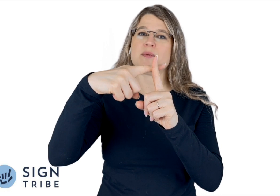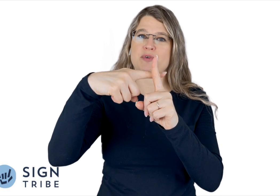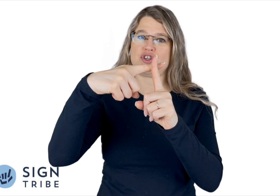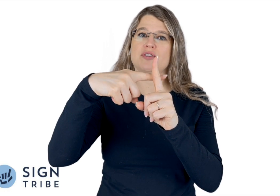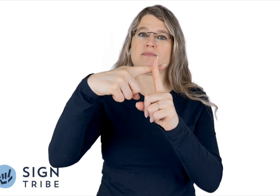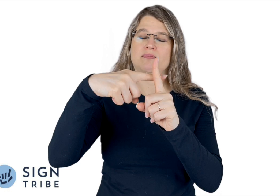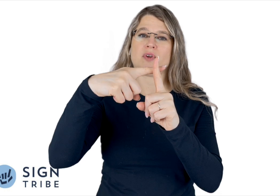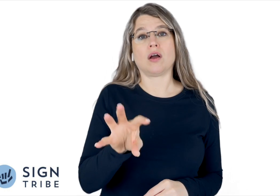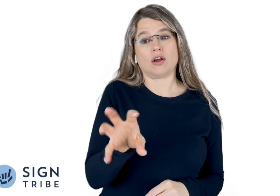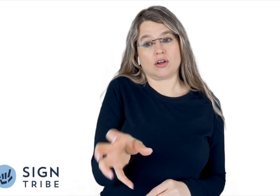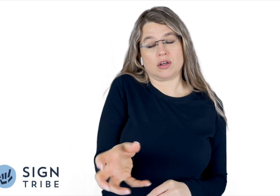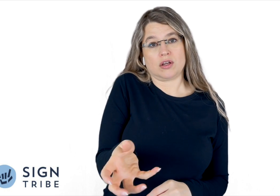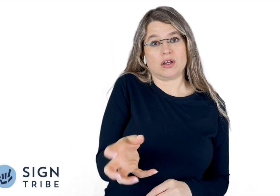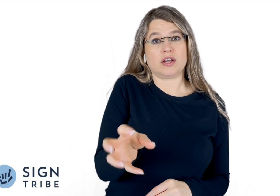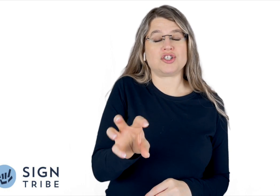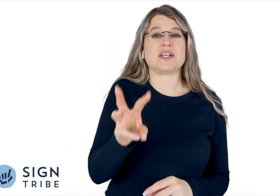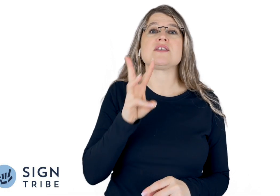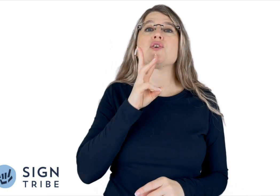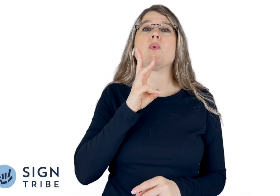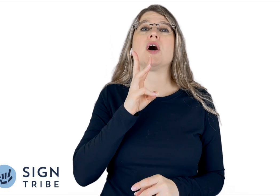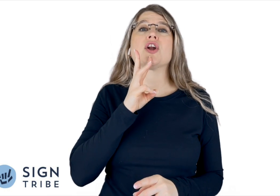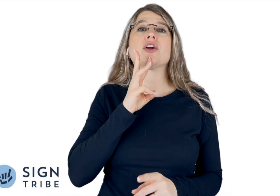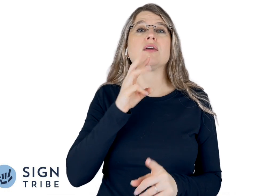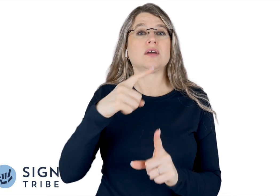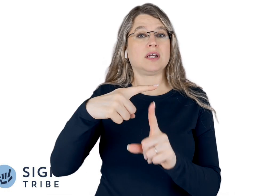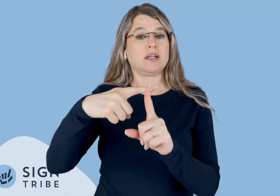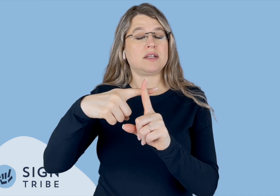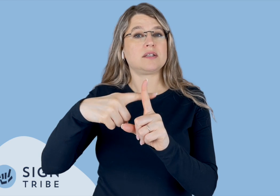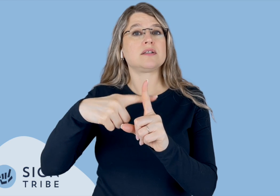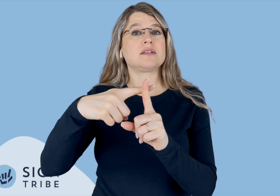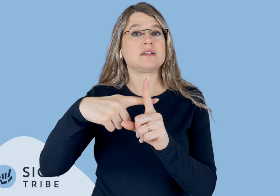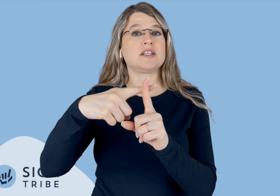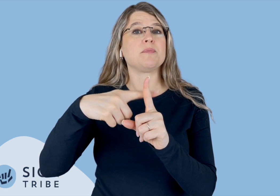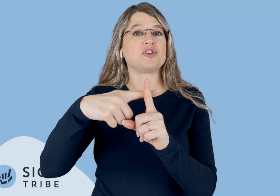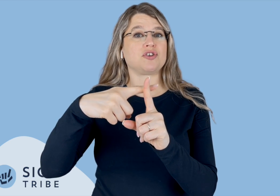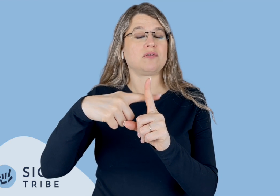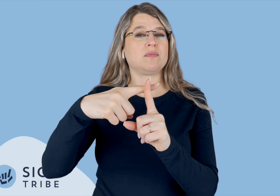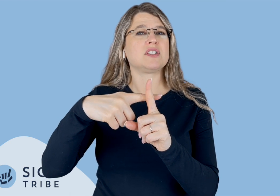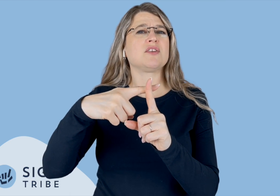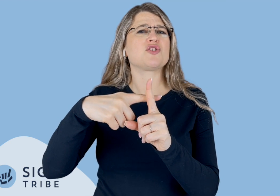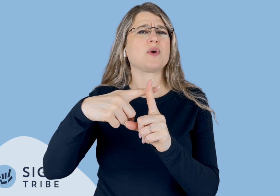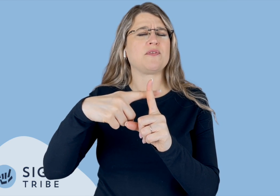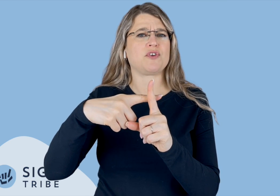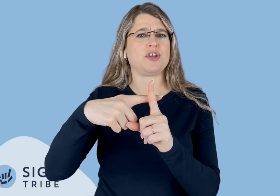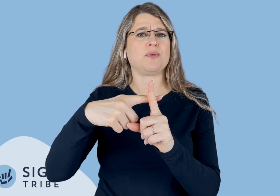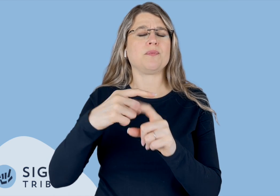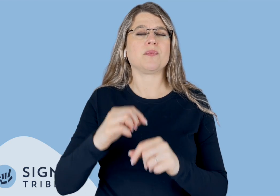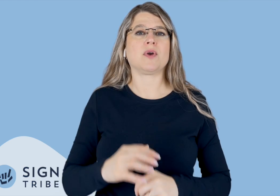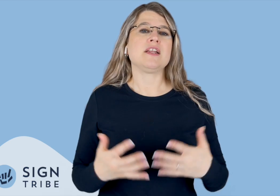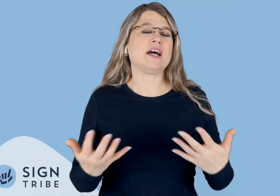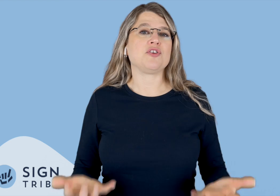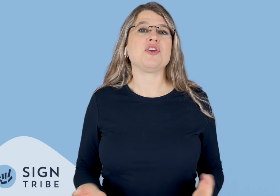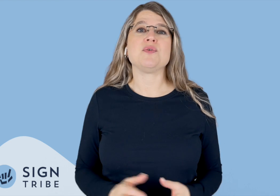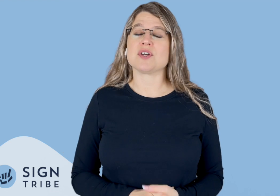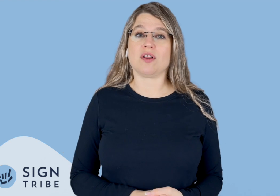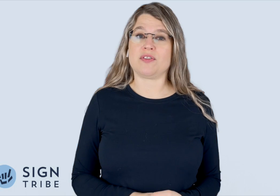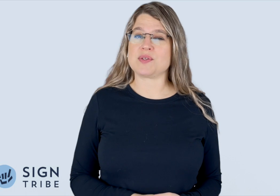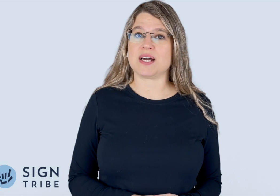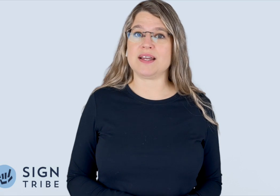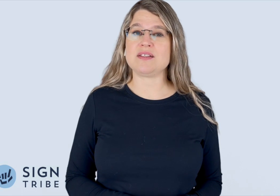temperature. Adjust the water temperature until it's right for you. Okay. Now you can use all of the signs